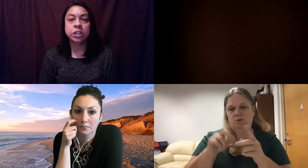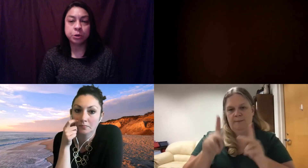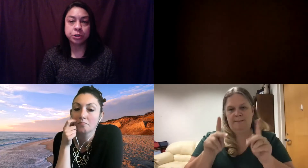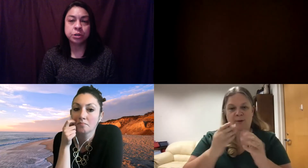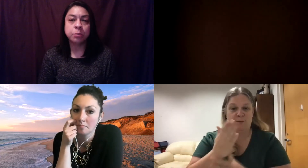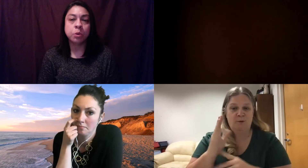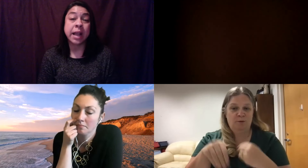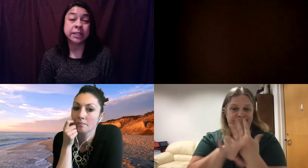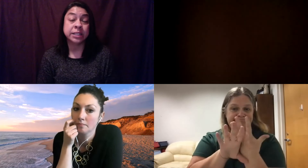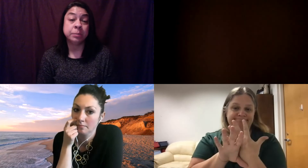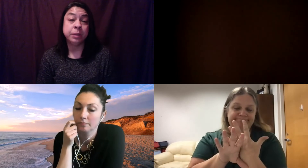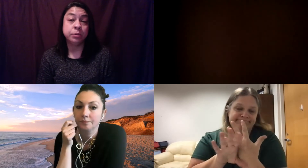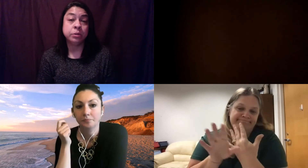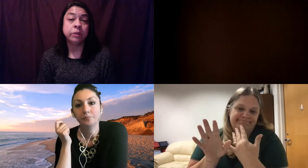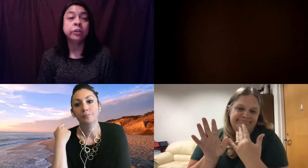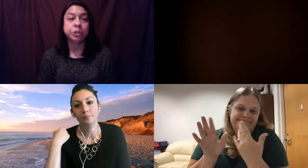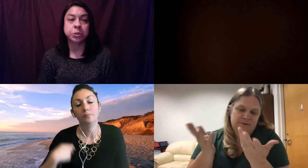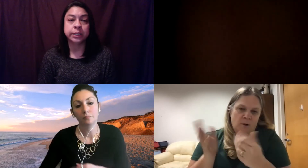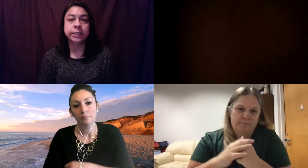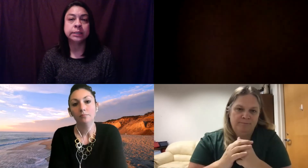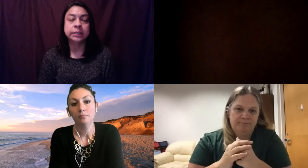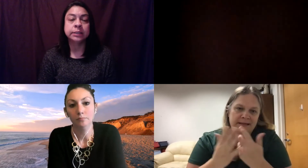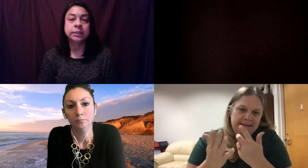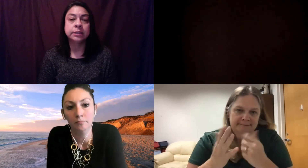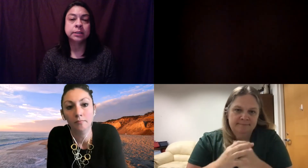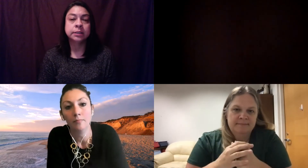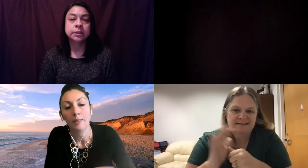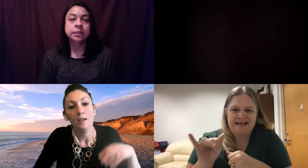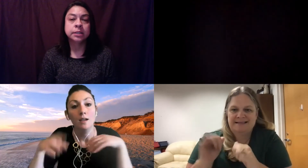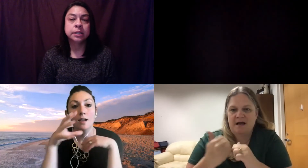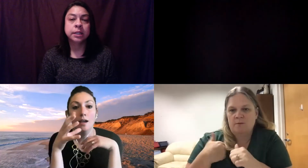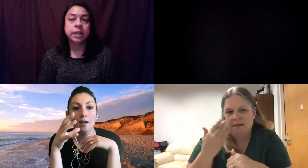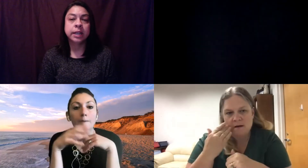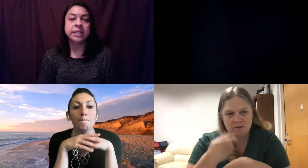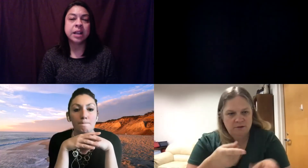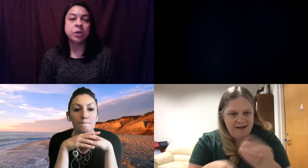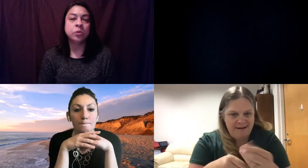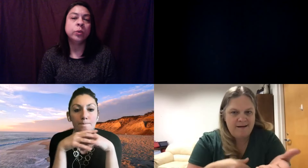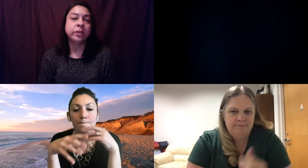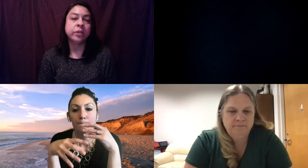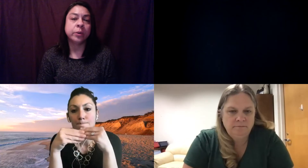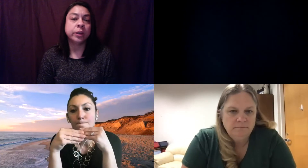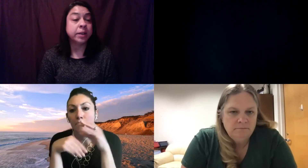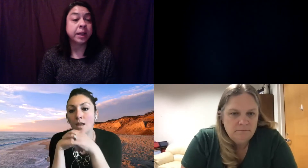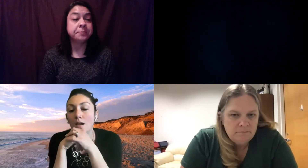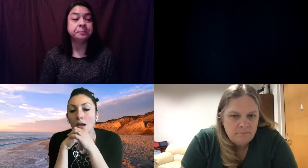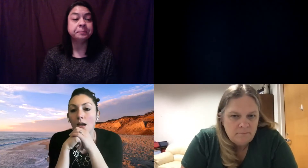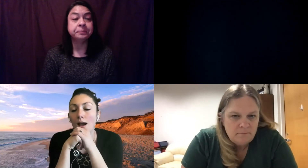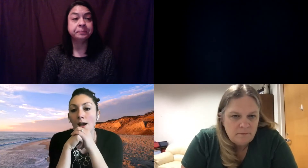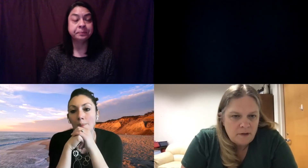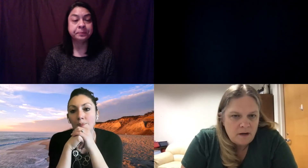more exposure, more access to people virtually. Mm-hmm. And that's how we are knowing. Go ahead,